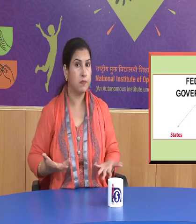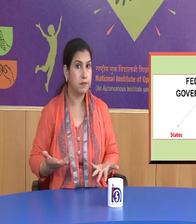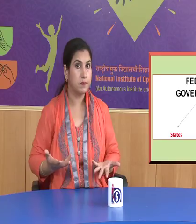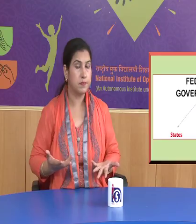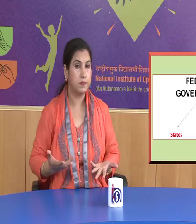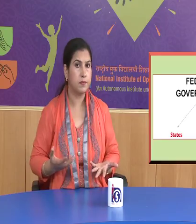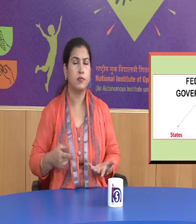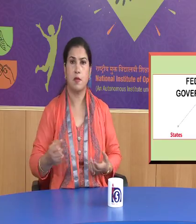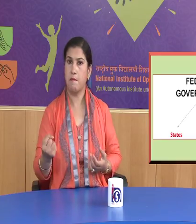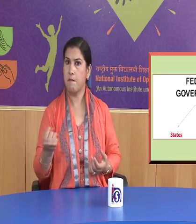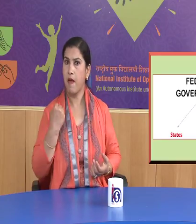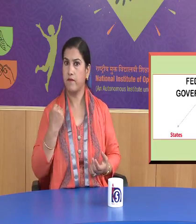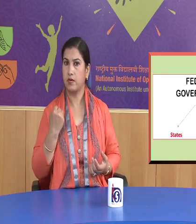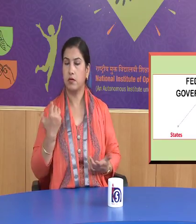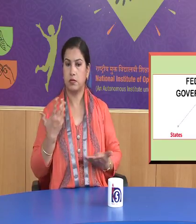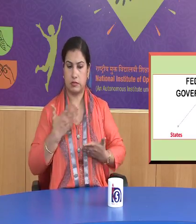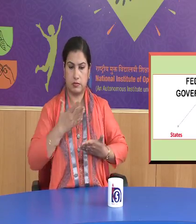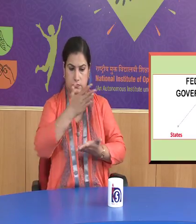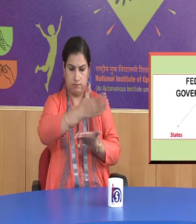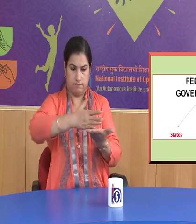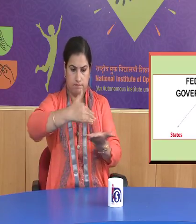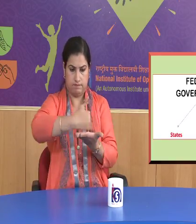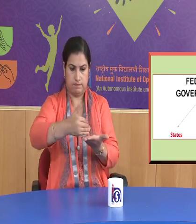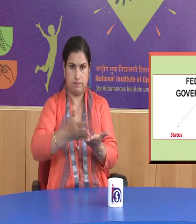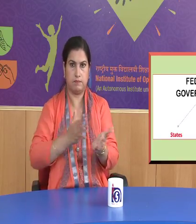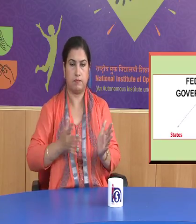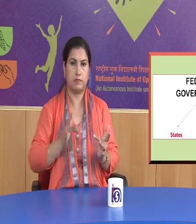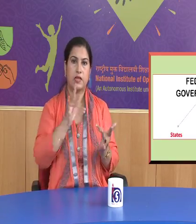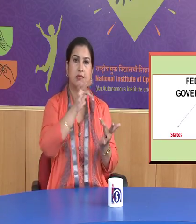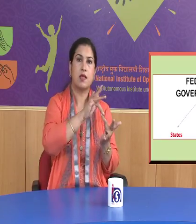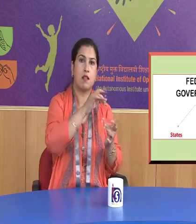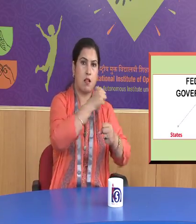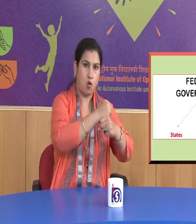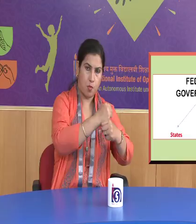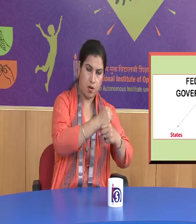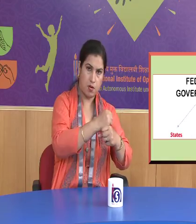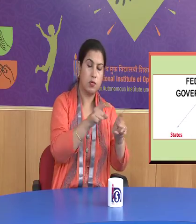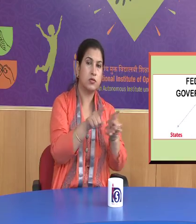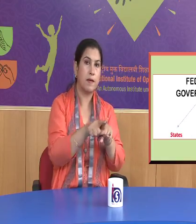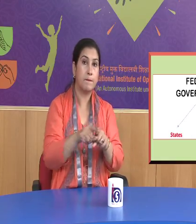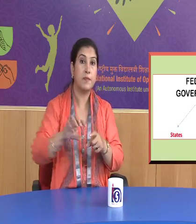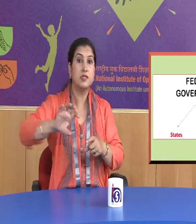the power is divided between the central government and the state governments.